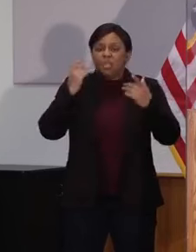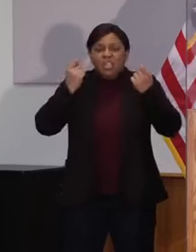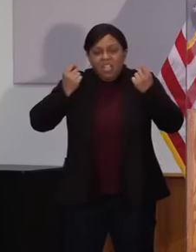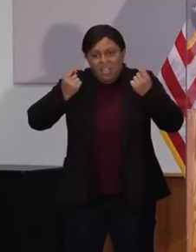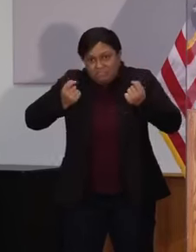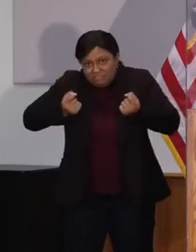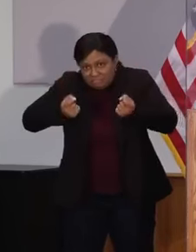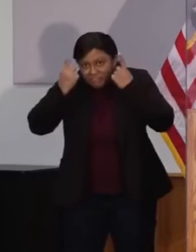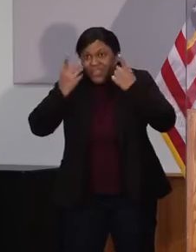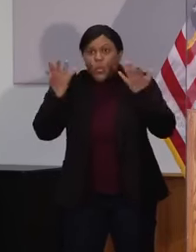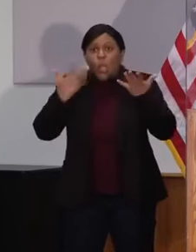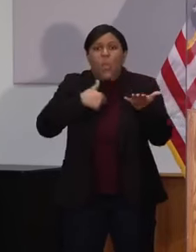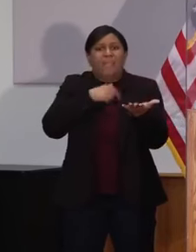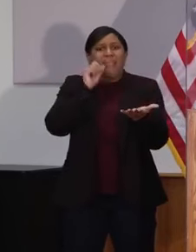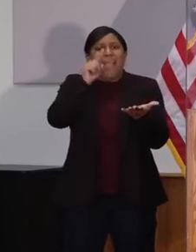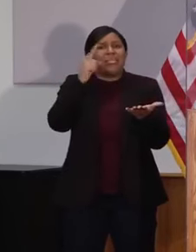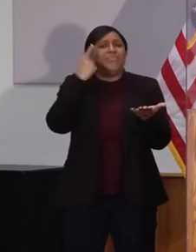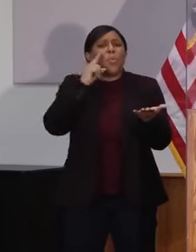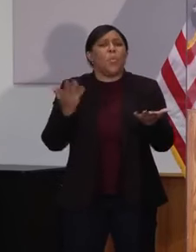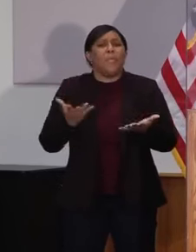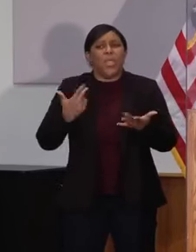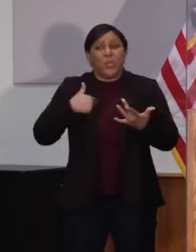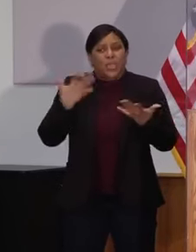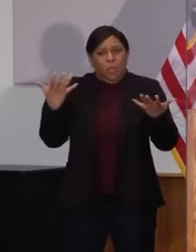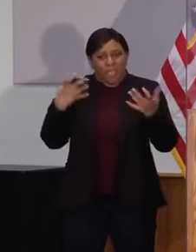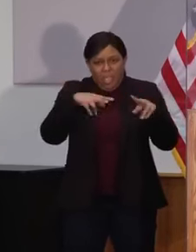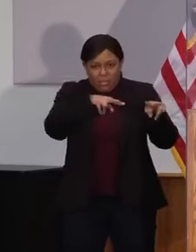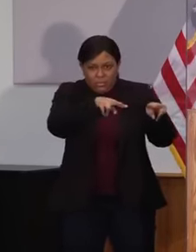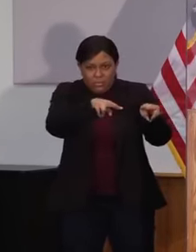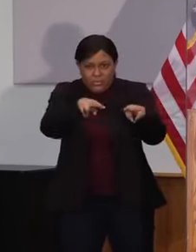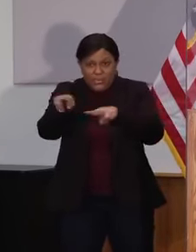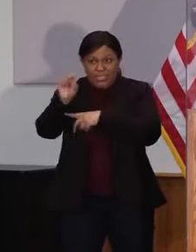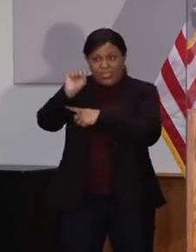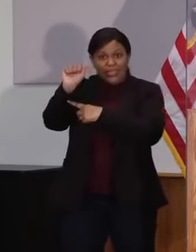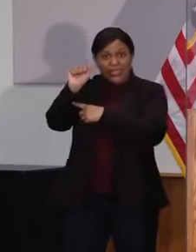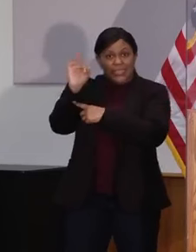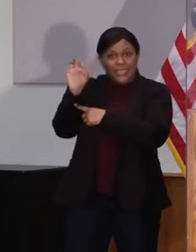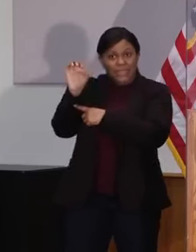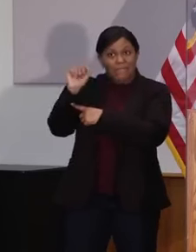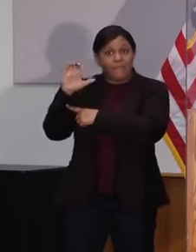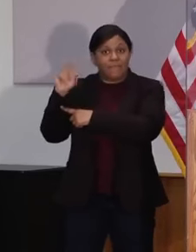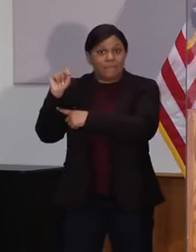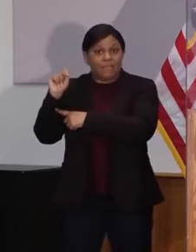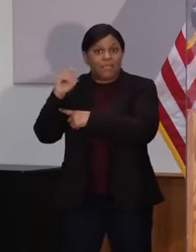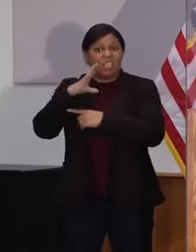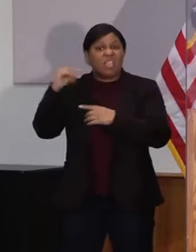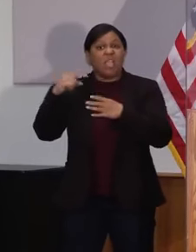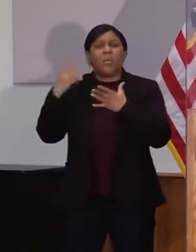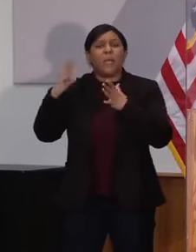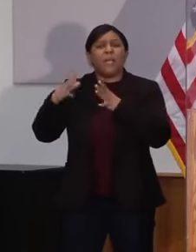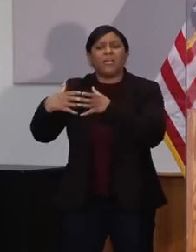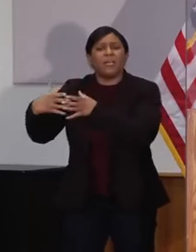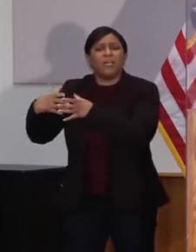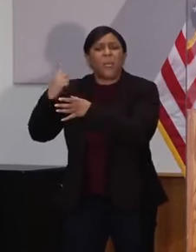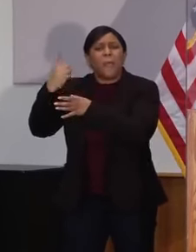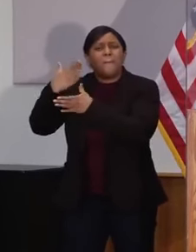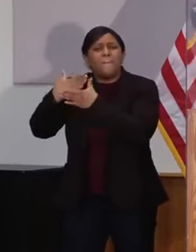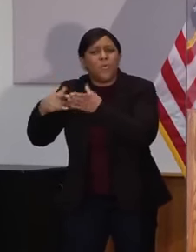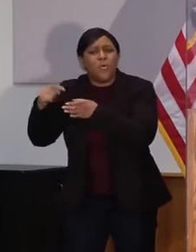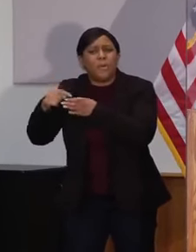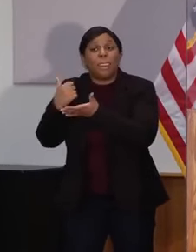for. And I think the SAFE Act is, once again, one piece of the puzzle that will help calm the fears